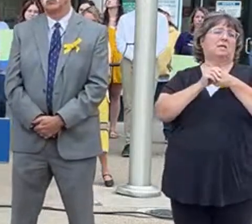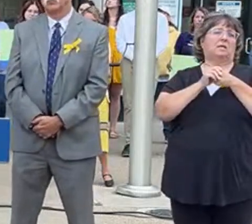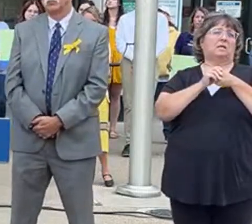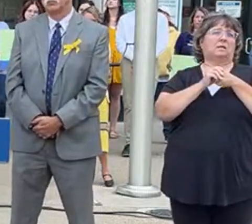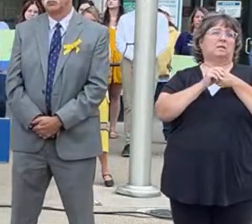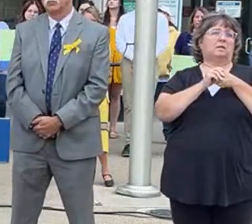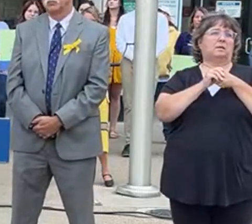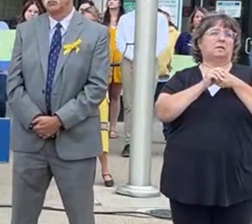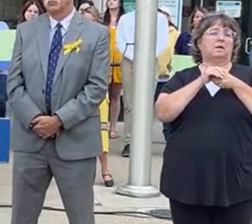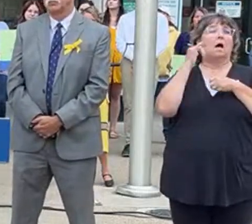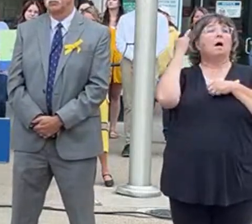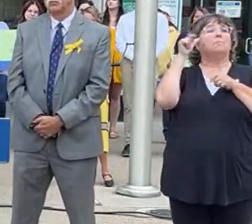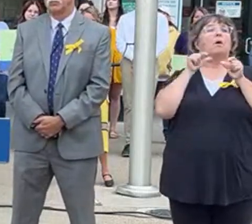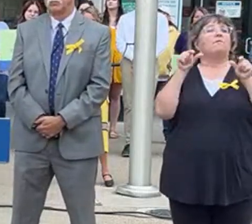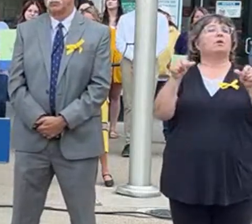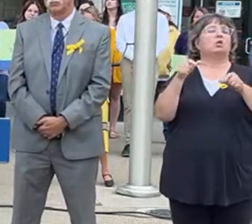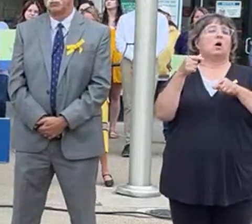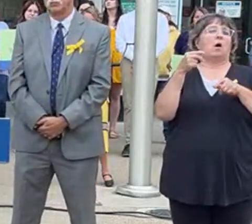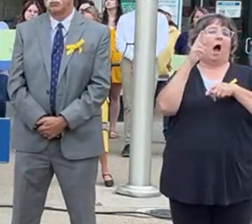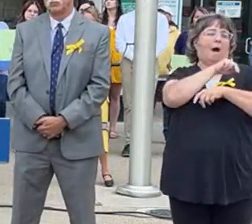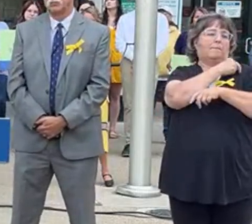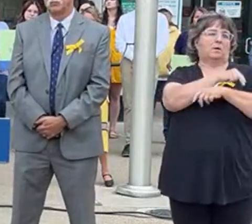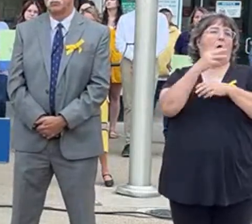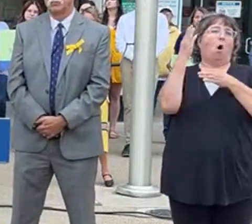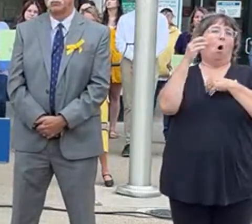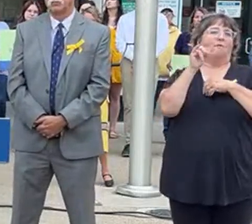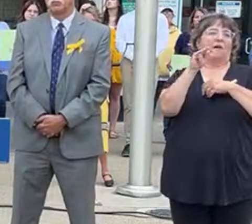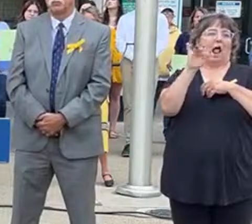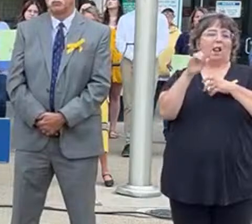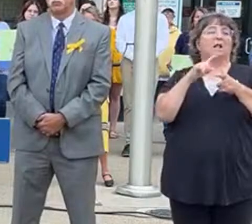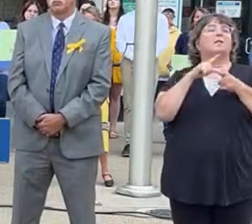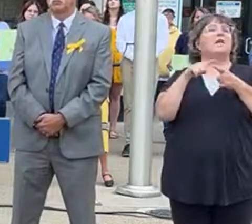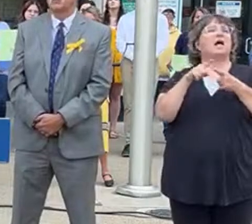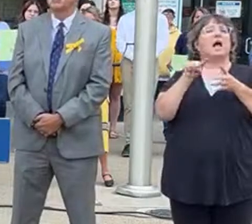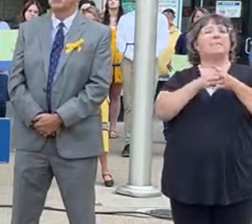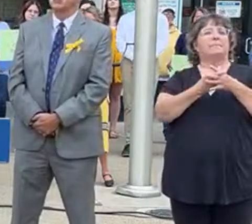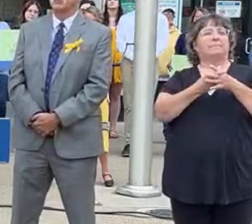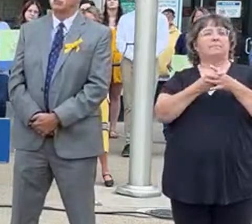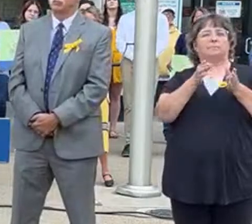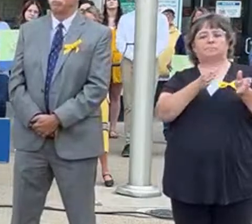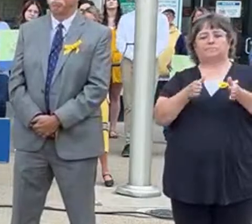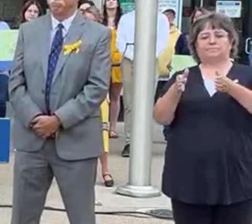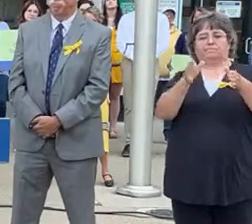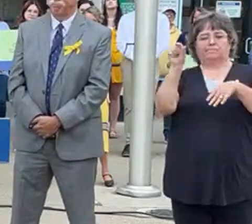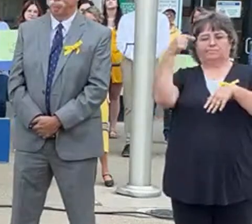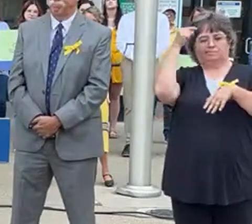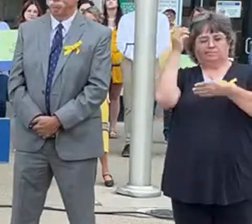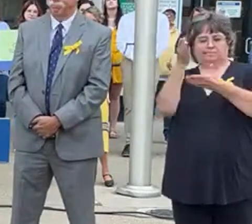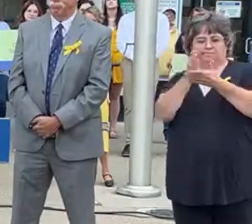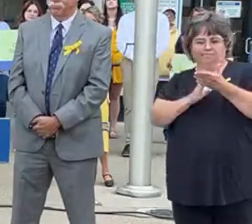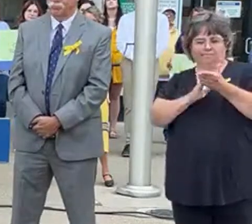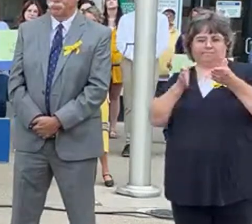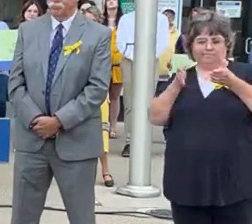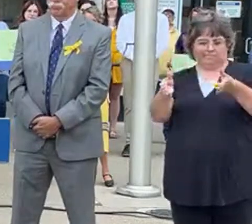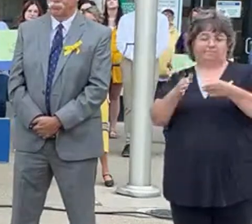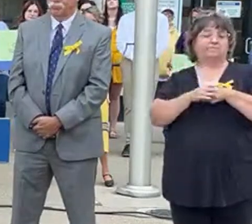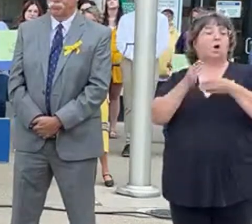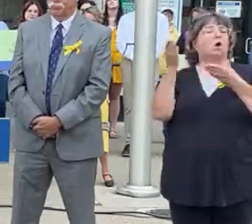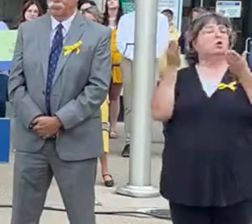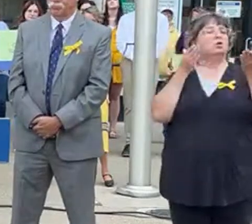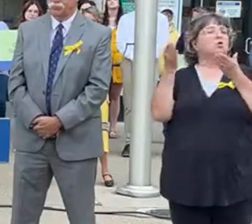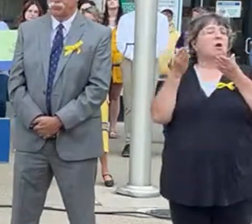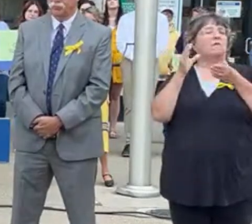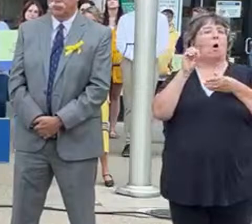as Buffalo General Hospital, Hopevale, and then he began his path to the government sector. He served